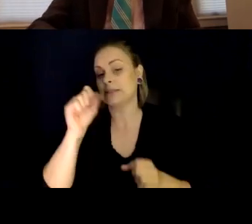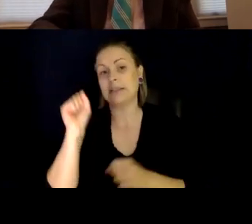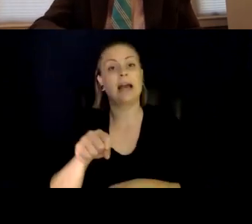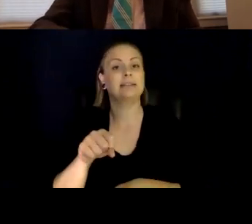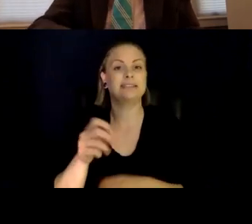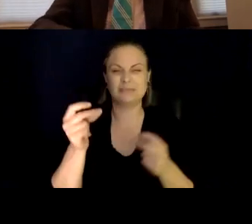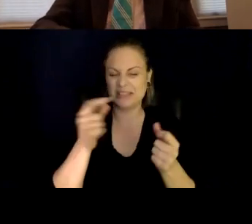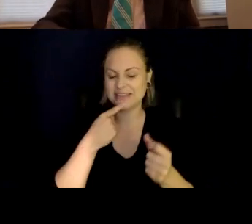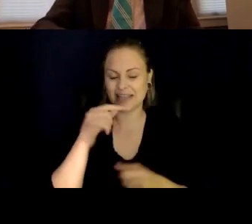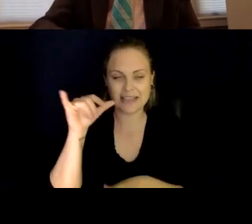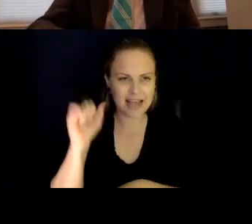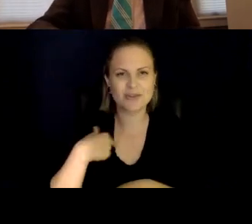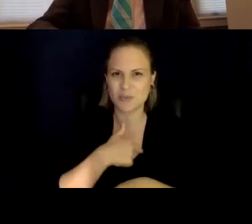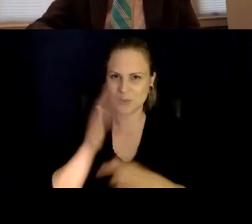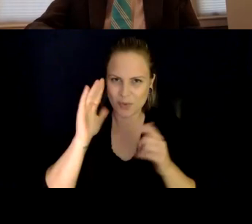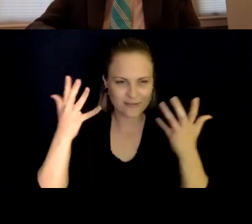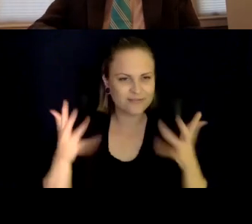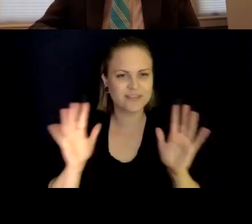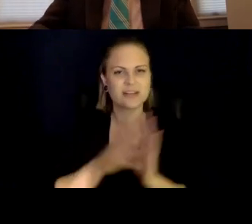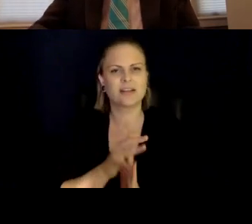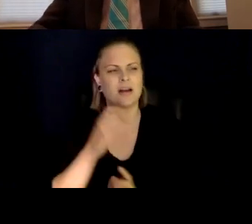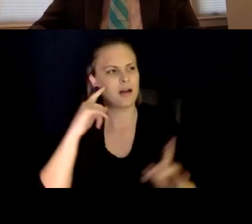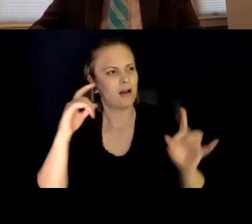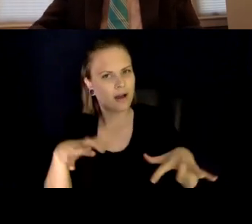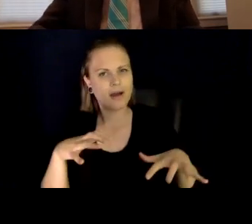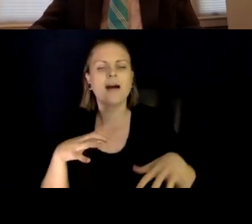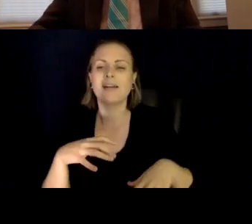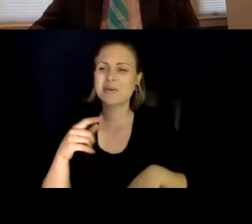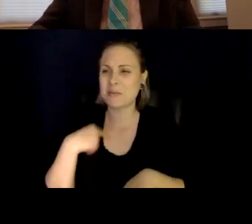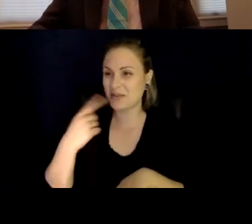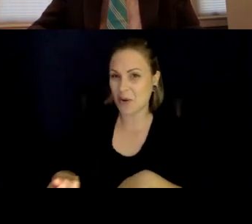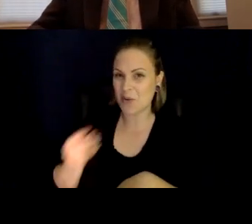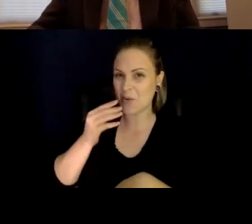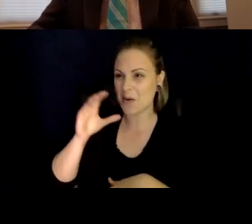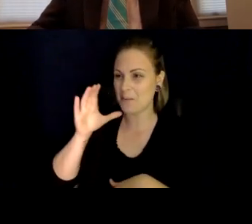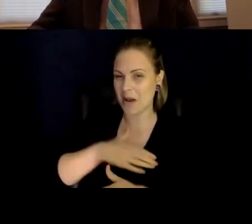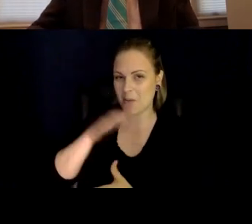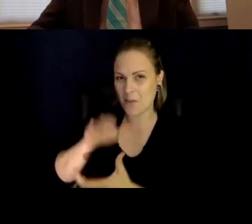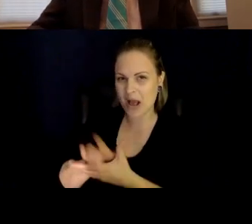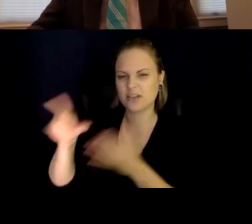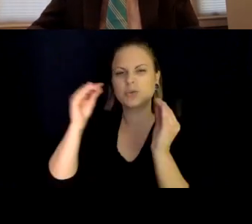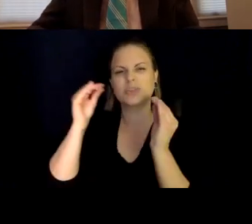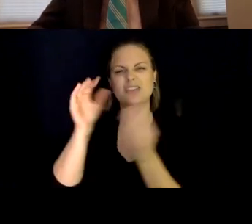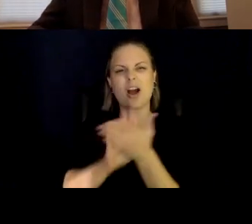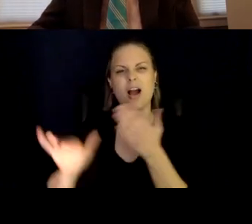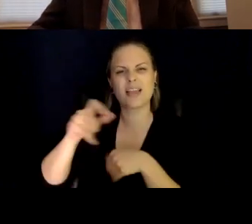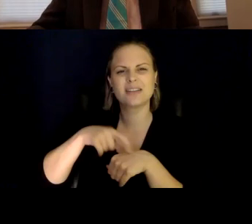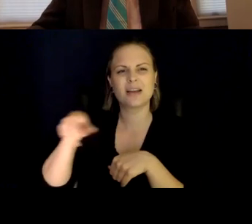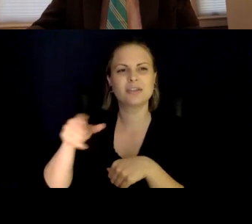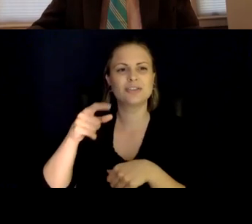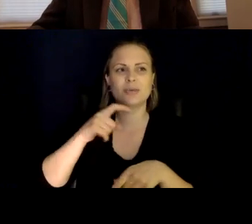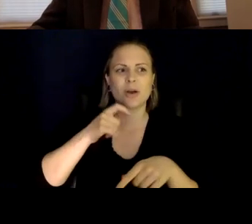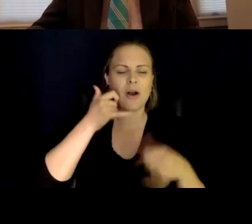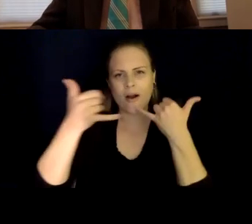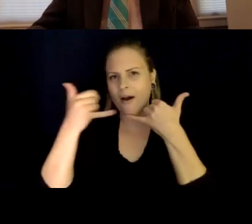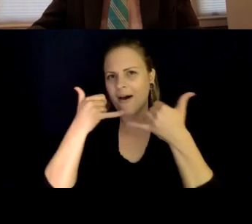have it done. And he was shocked. I went home, told Barbara, and she was teaching at the college at that point. She started calling students,